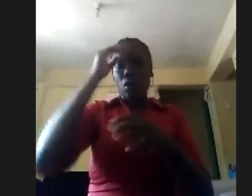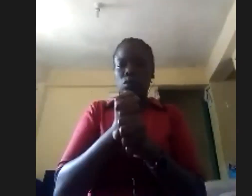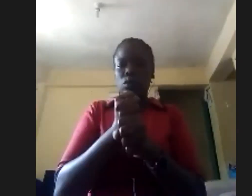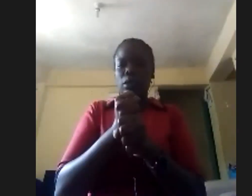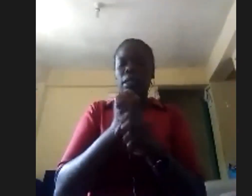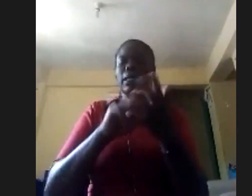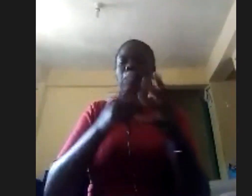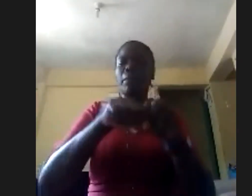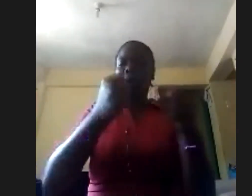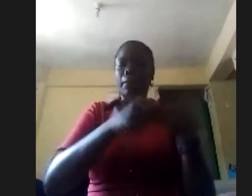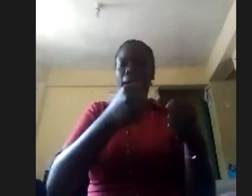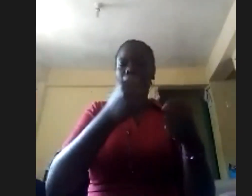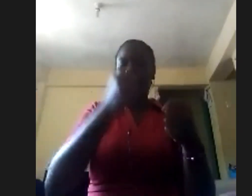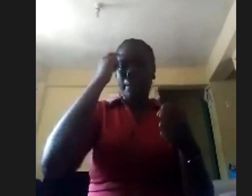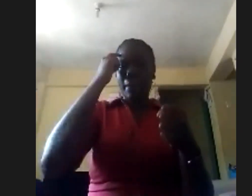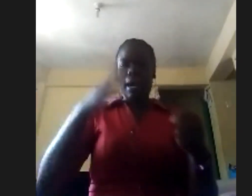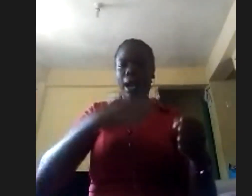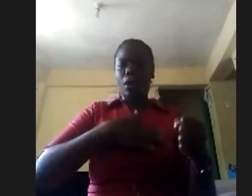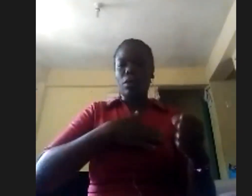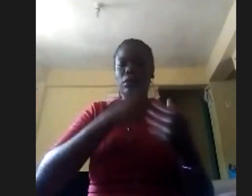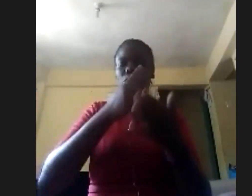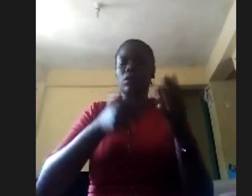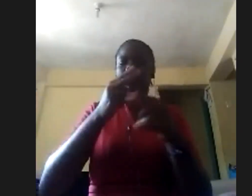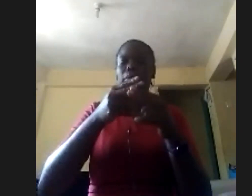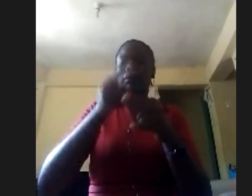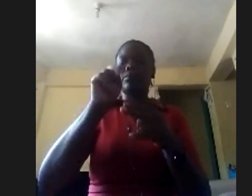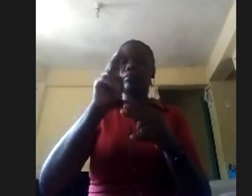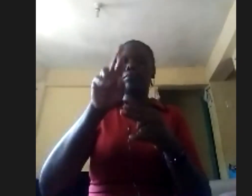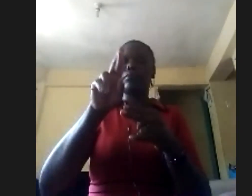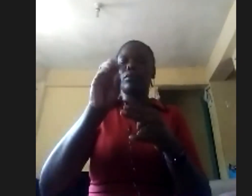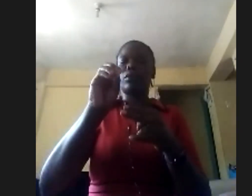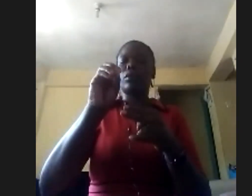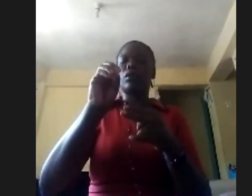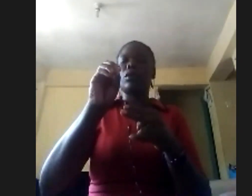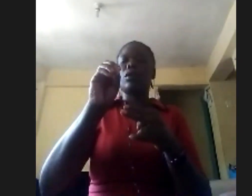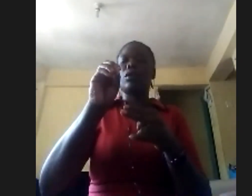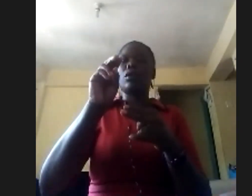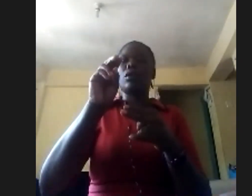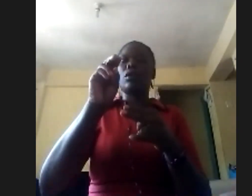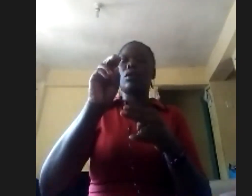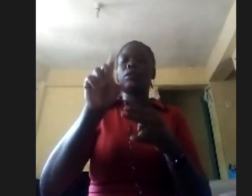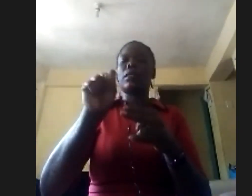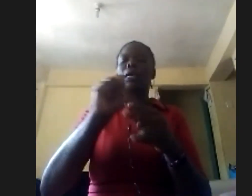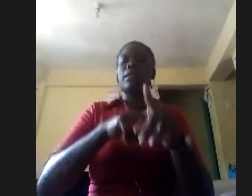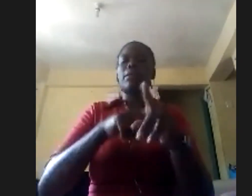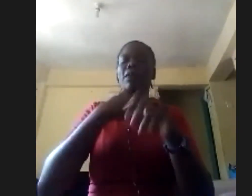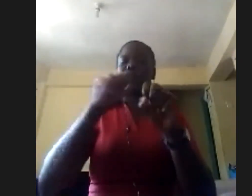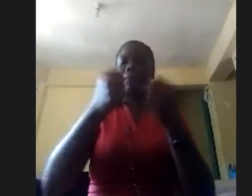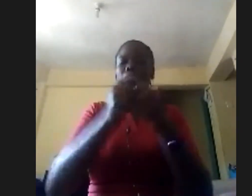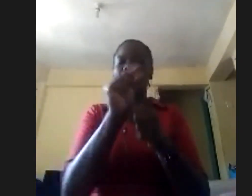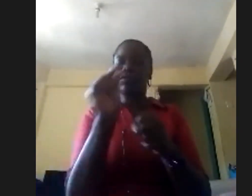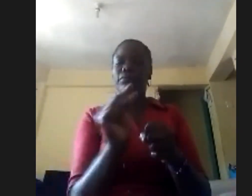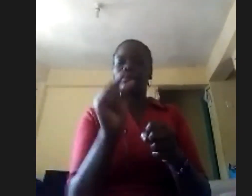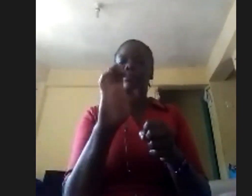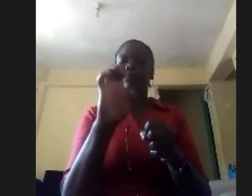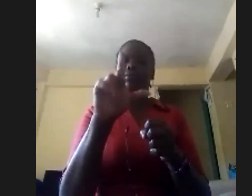our brain cells, what we call neurons, over Mhm. time. So when you have damage of cells, into cell death, and then later